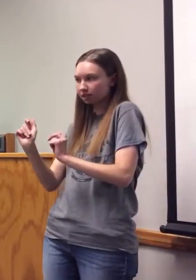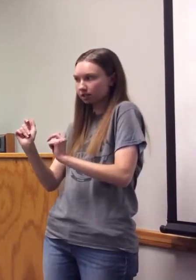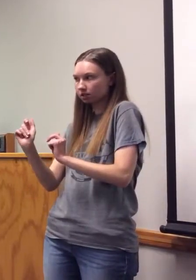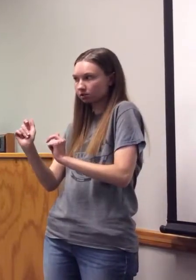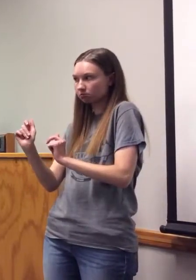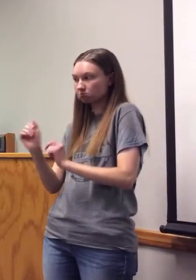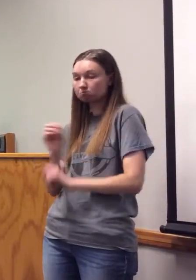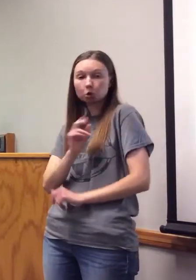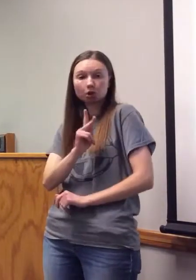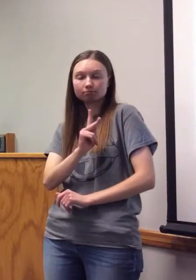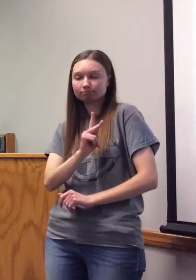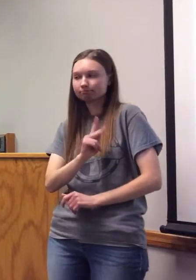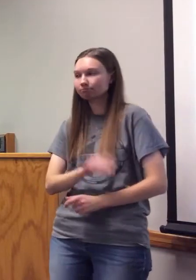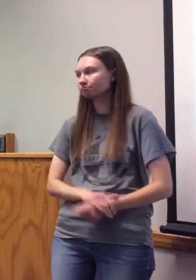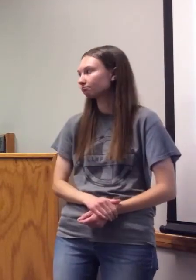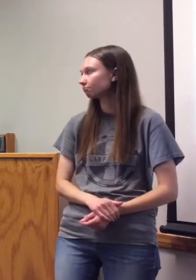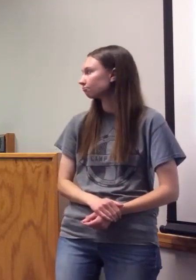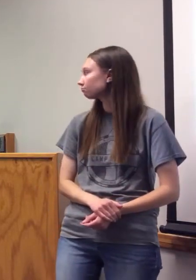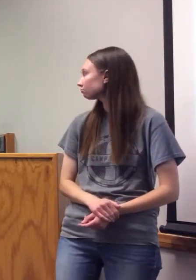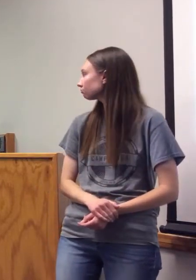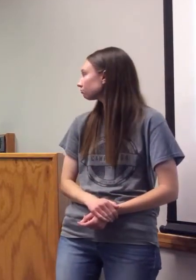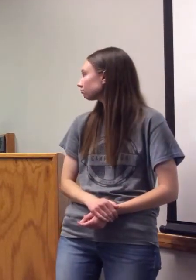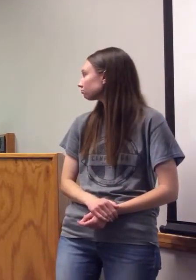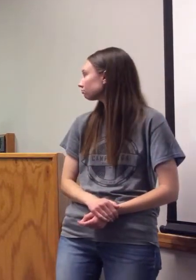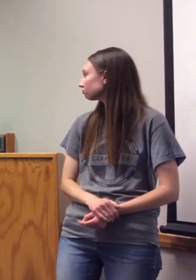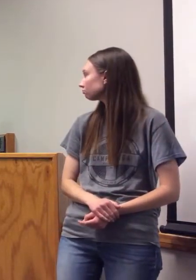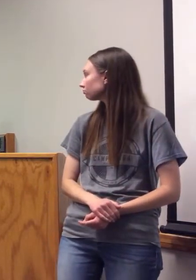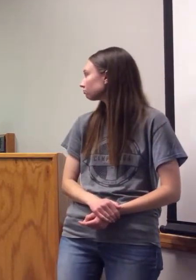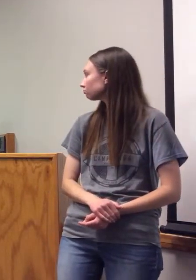Okay. Okay. Wrong button. Oops.